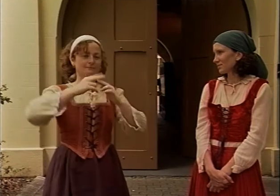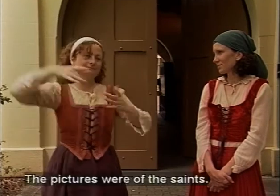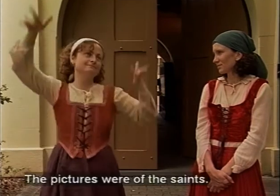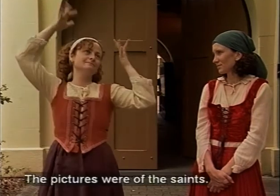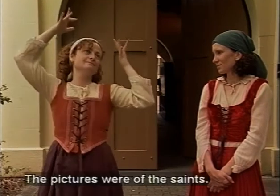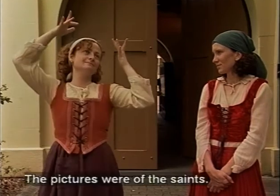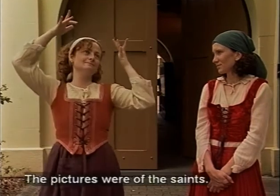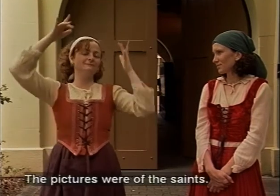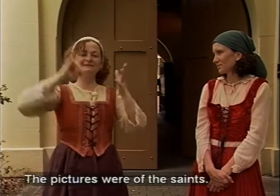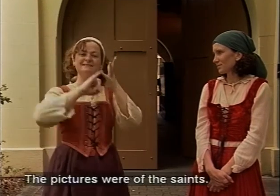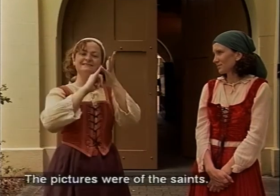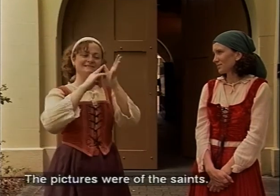The pictures were of the saints.